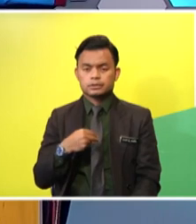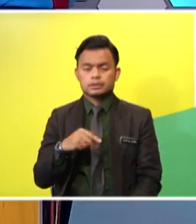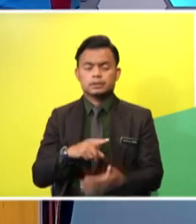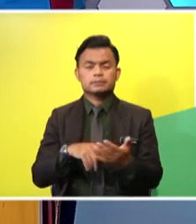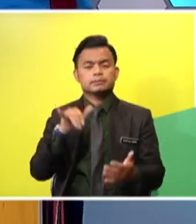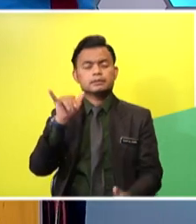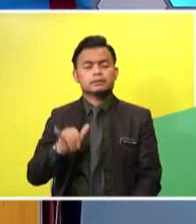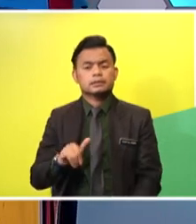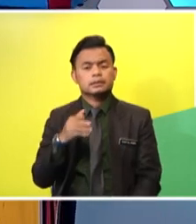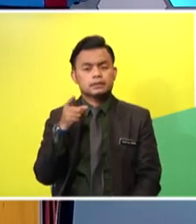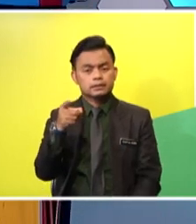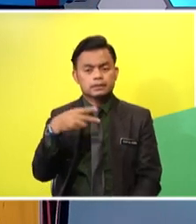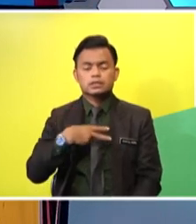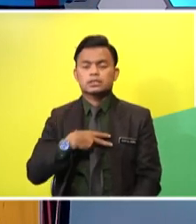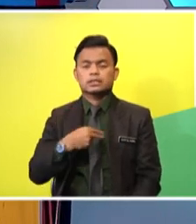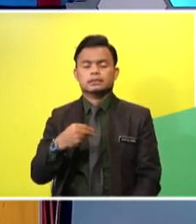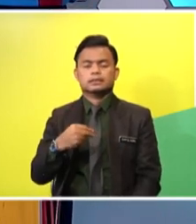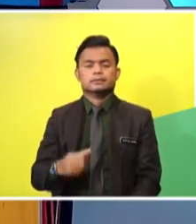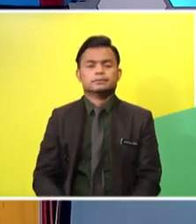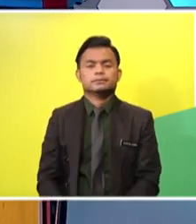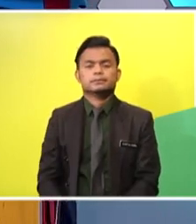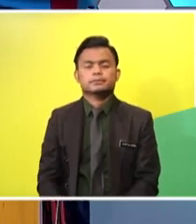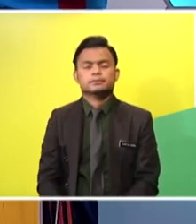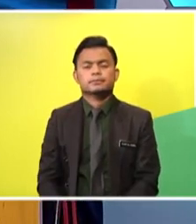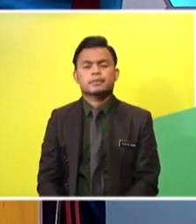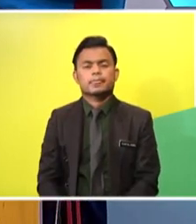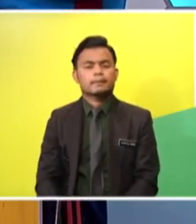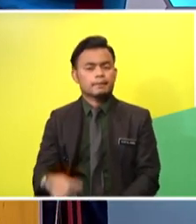Okay. And the last one.